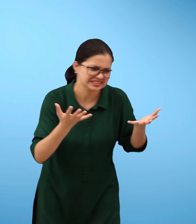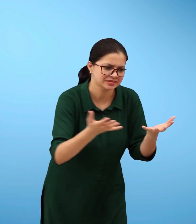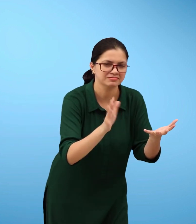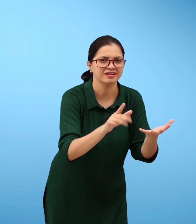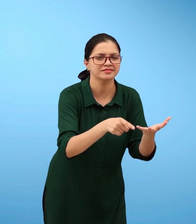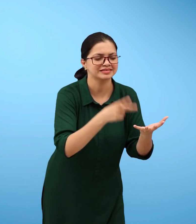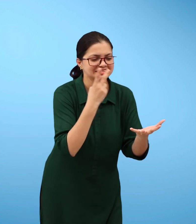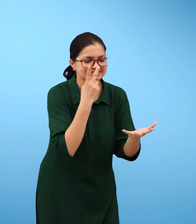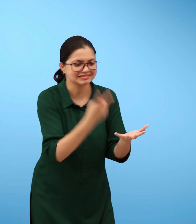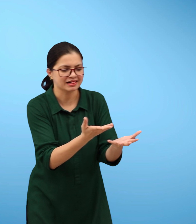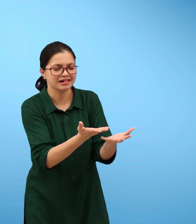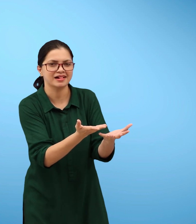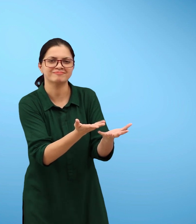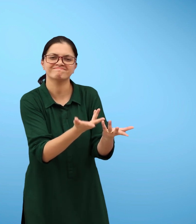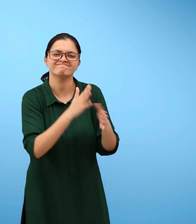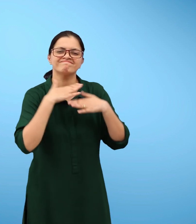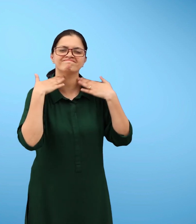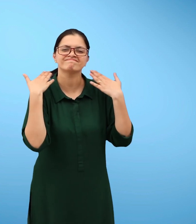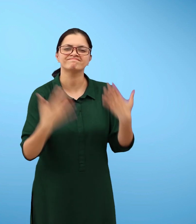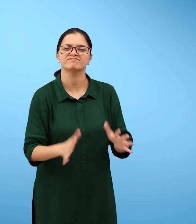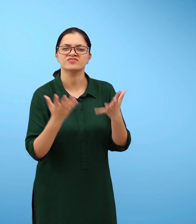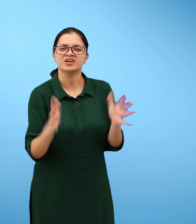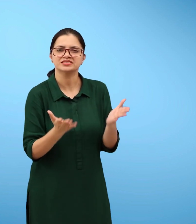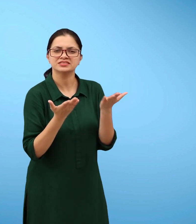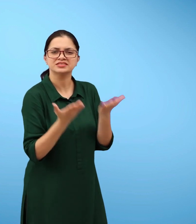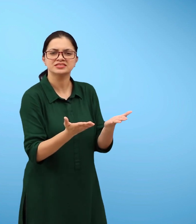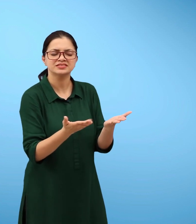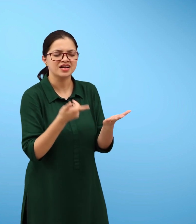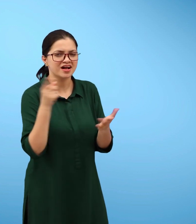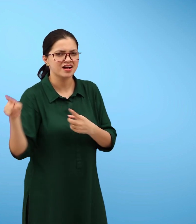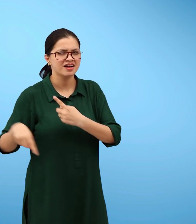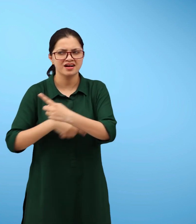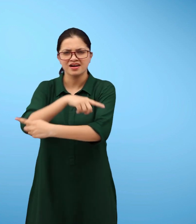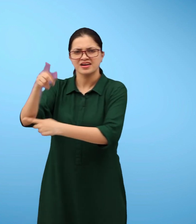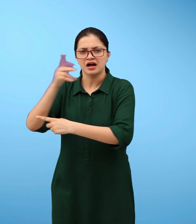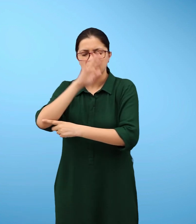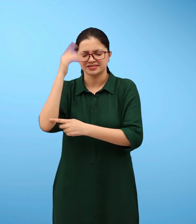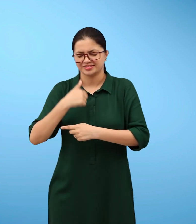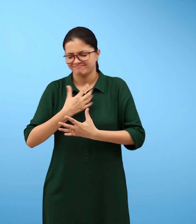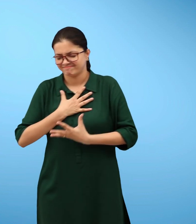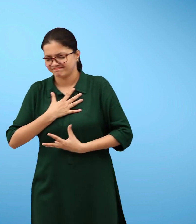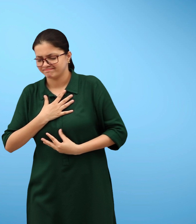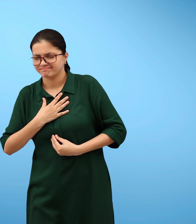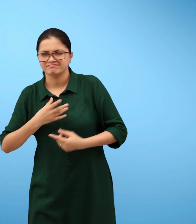When he died, the king mourned his death and paid him full respect.